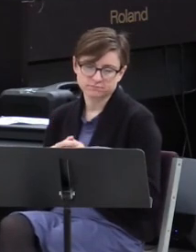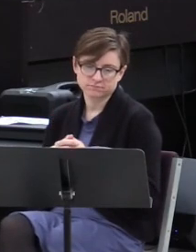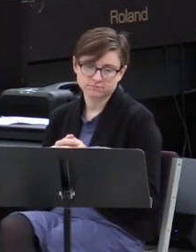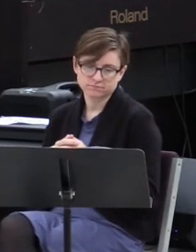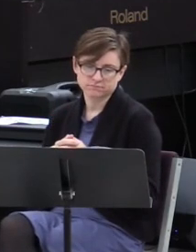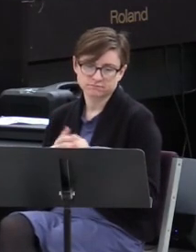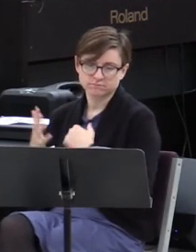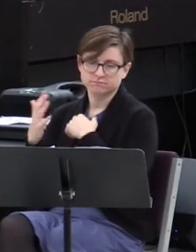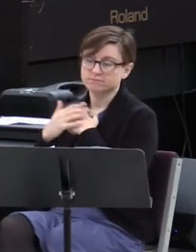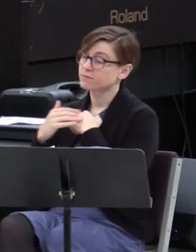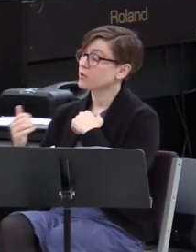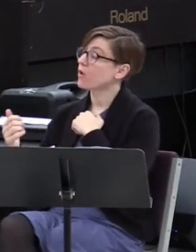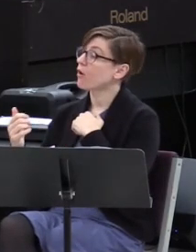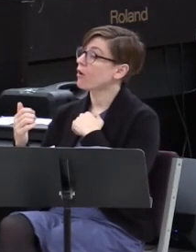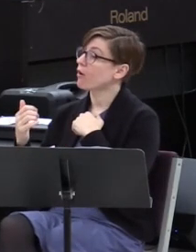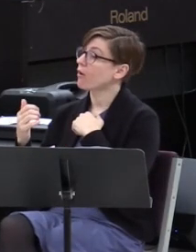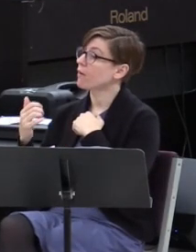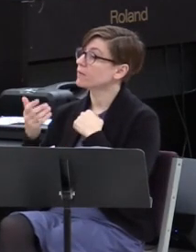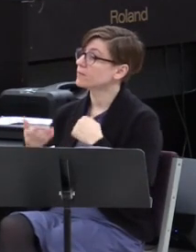Call me,